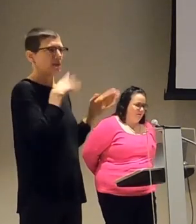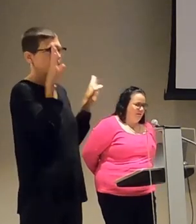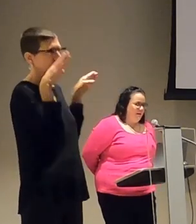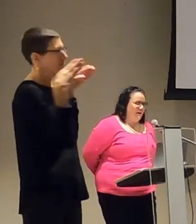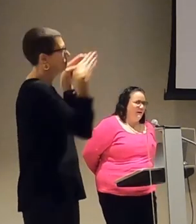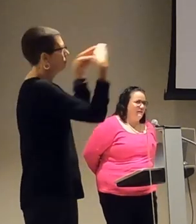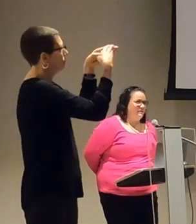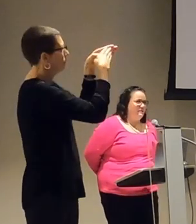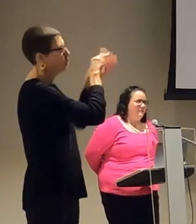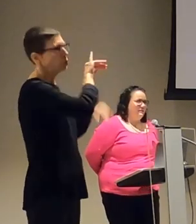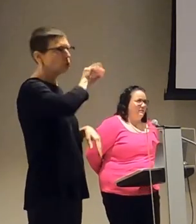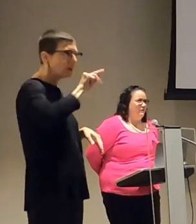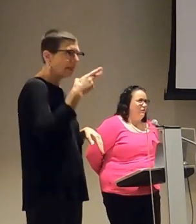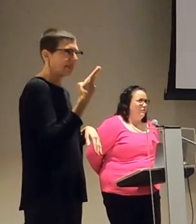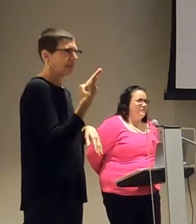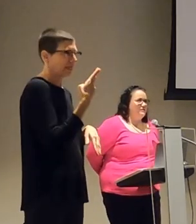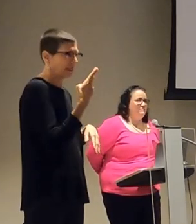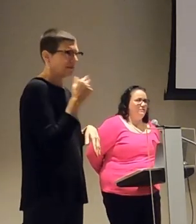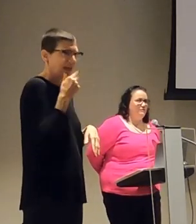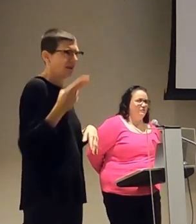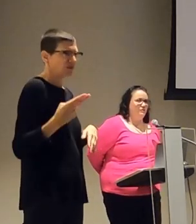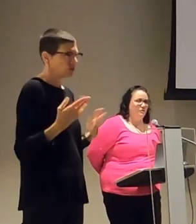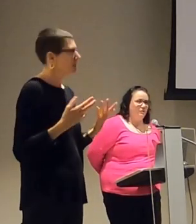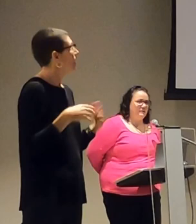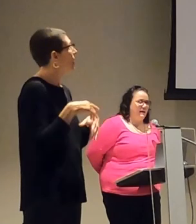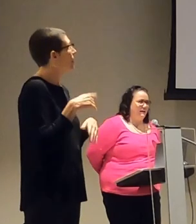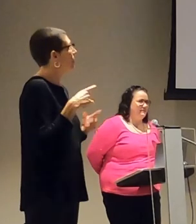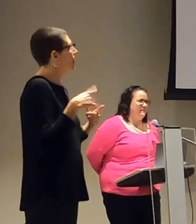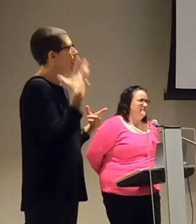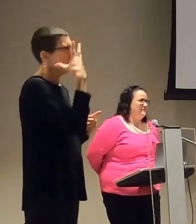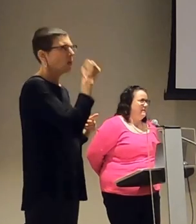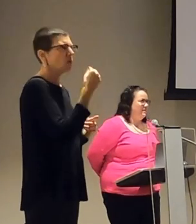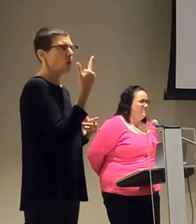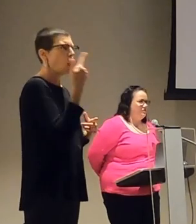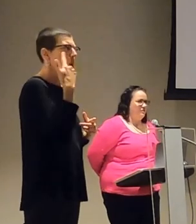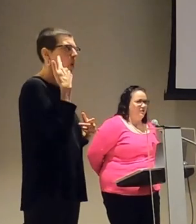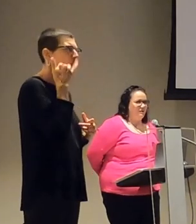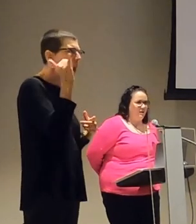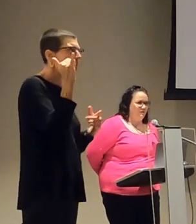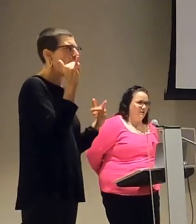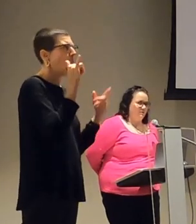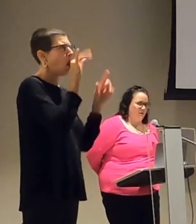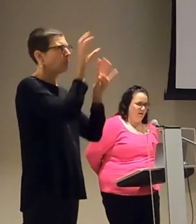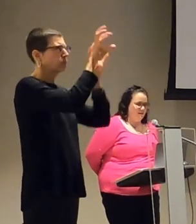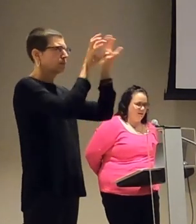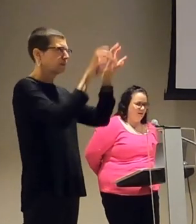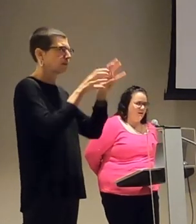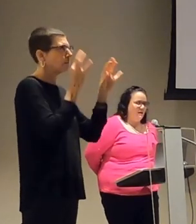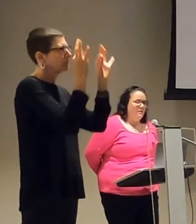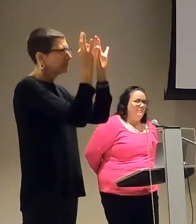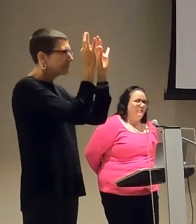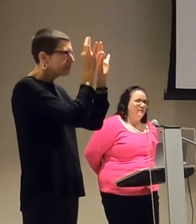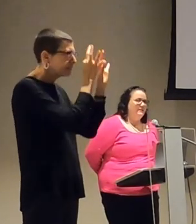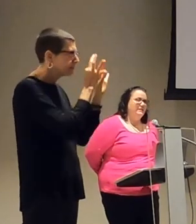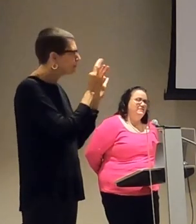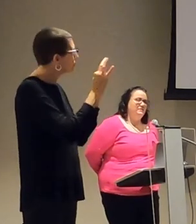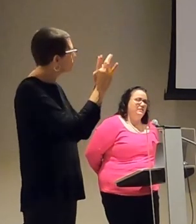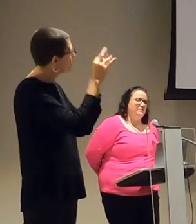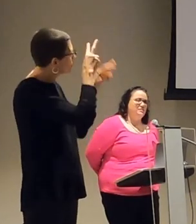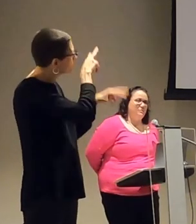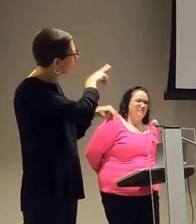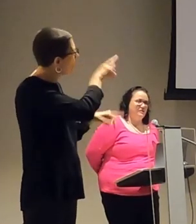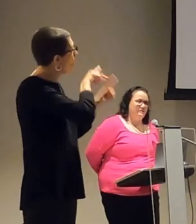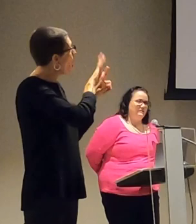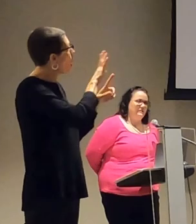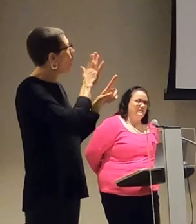Judith. And of course, the beautiful gold accents and elements draw your eye around the painting, but it's